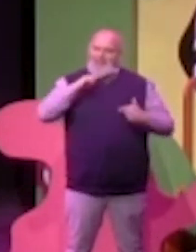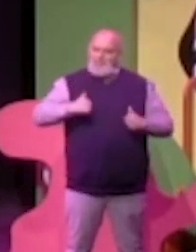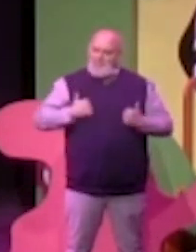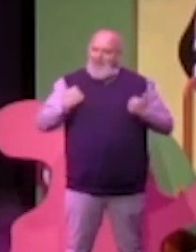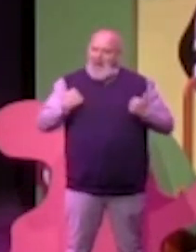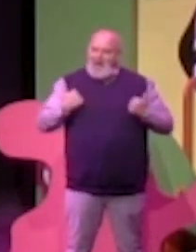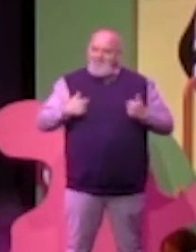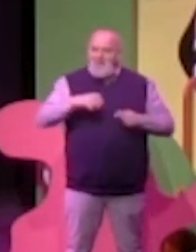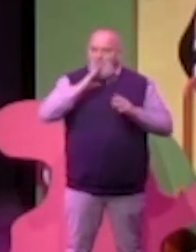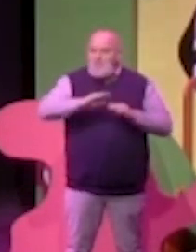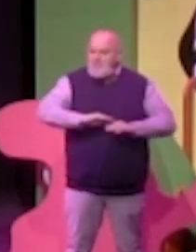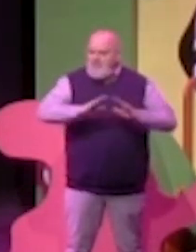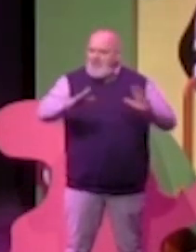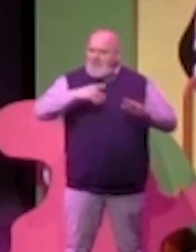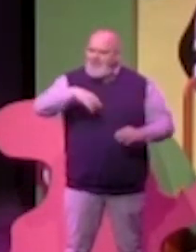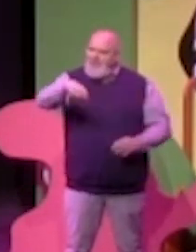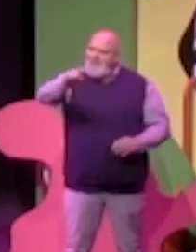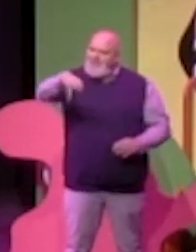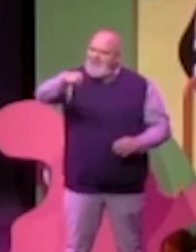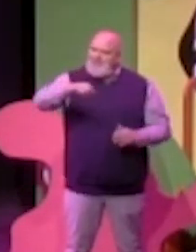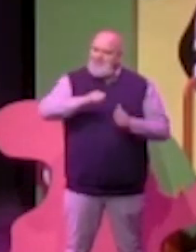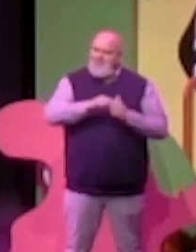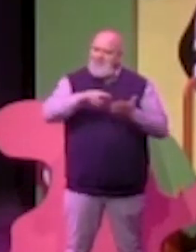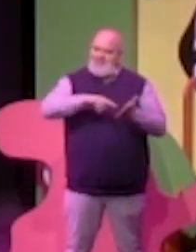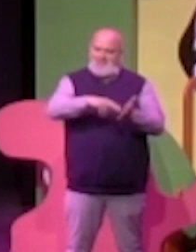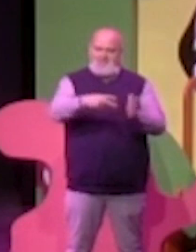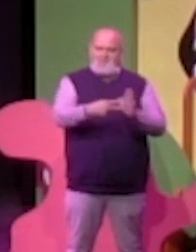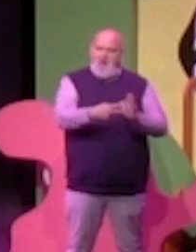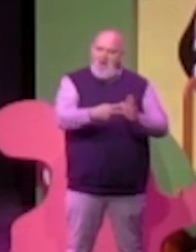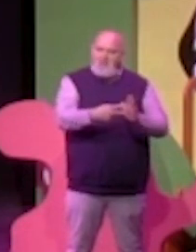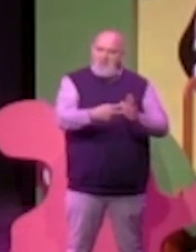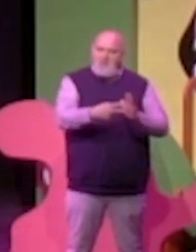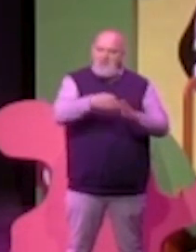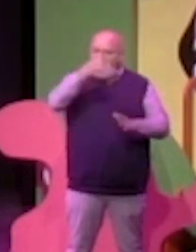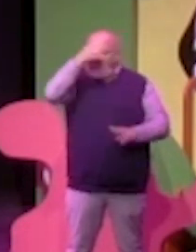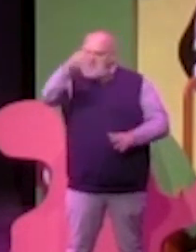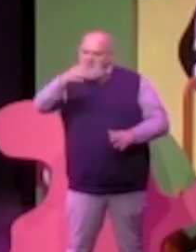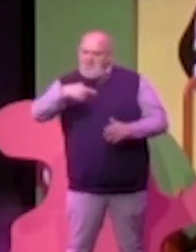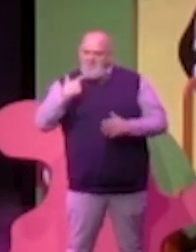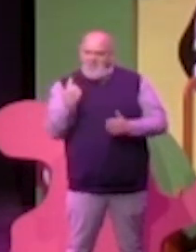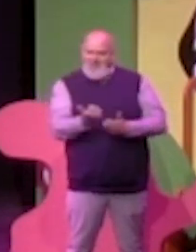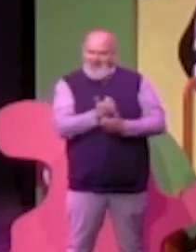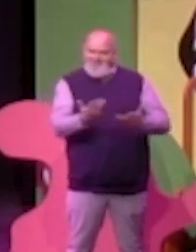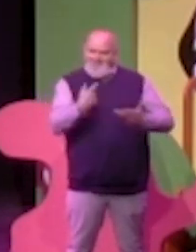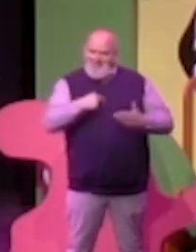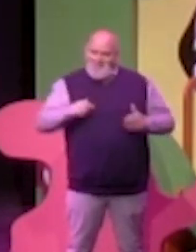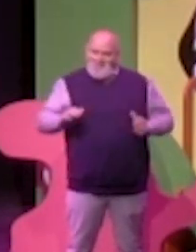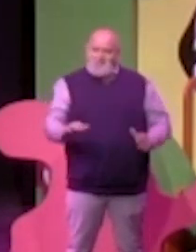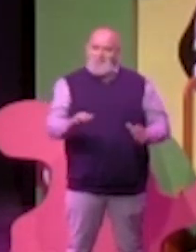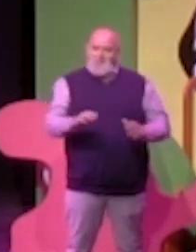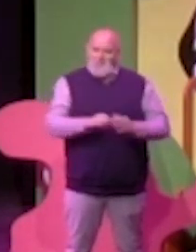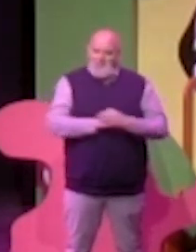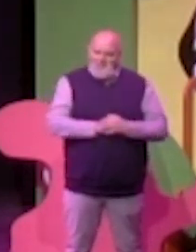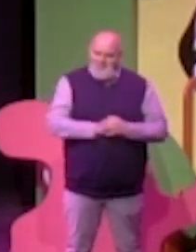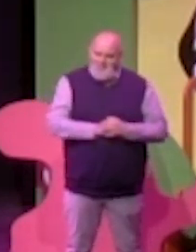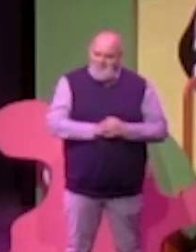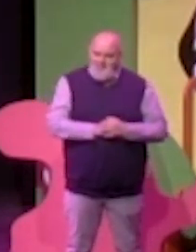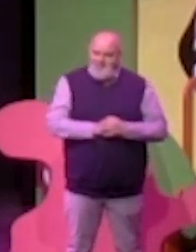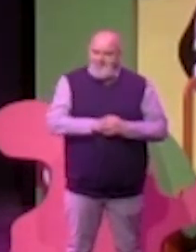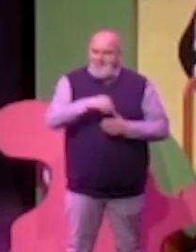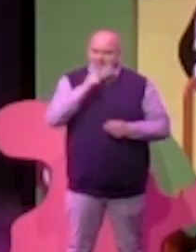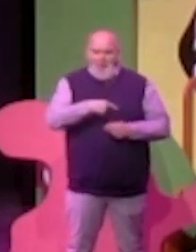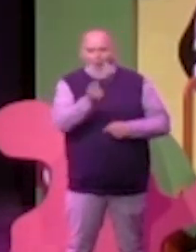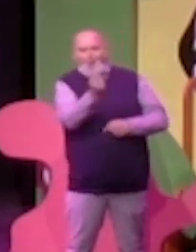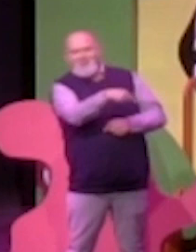clear to me that that needed to be the defining ethos for everything we do. Not an initiative that we could ever point to was on the side, was